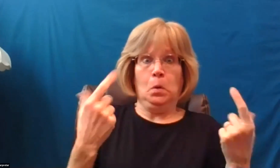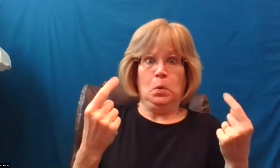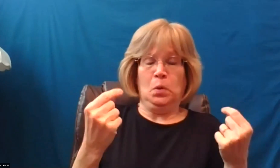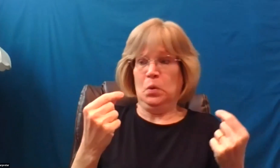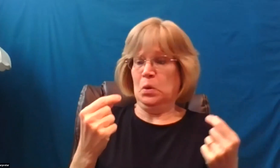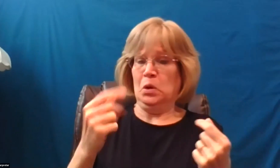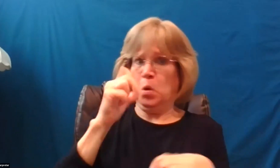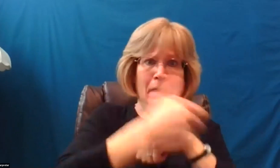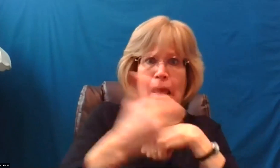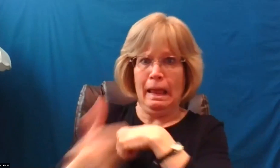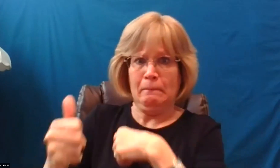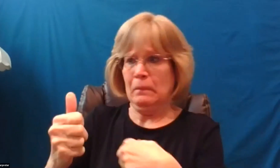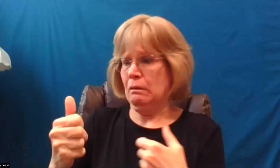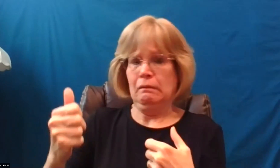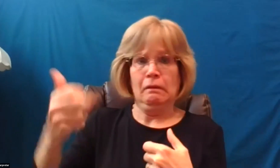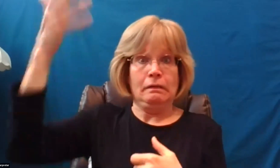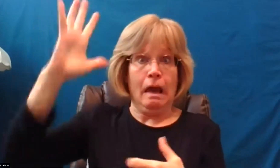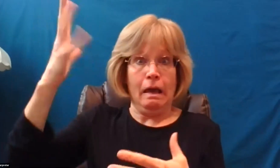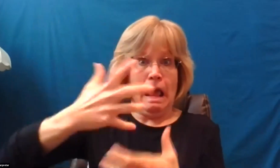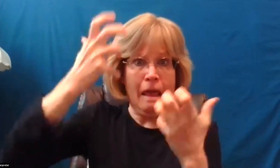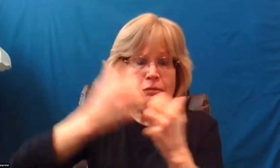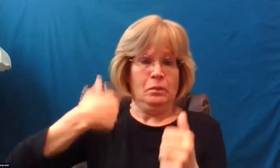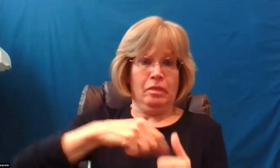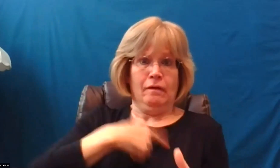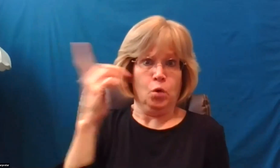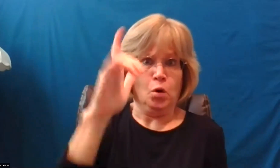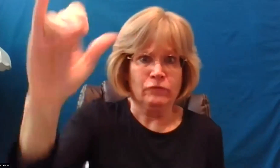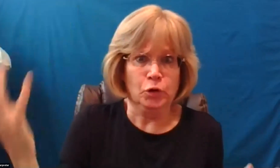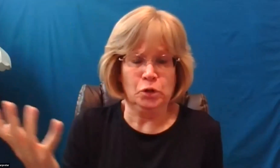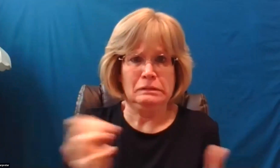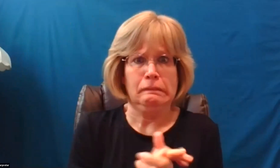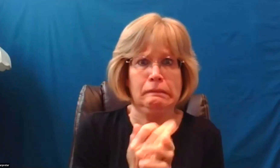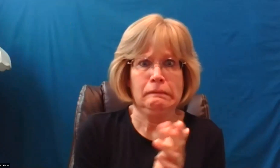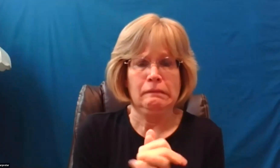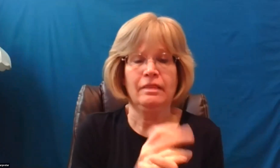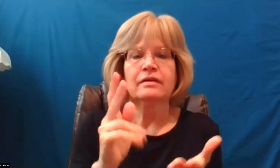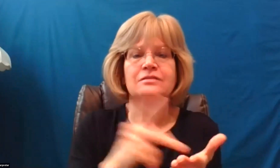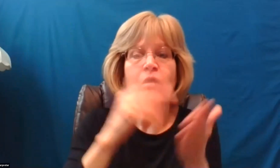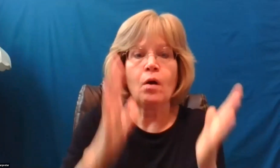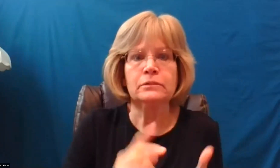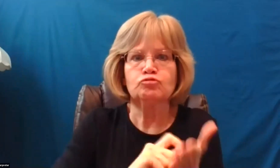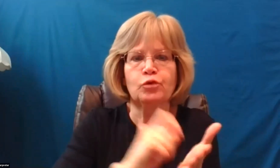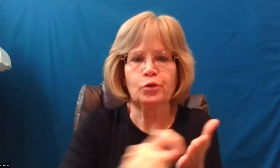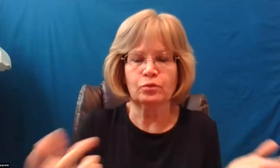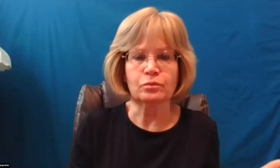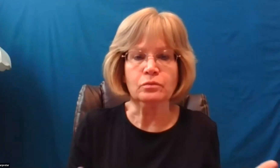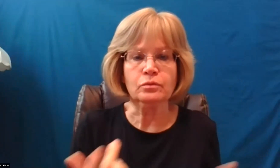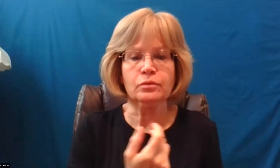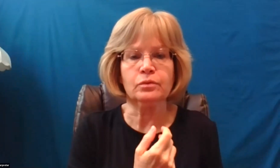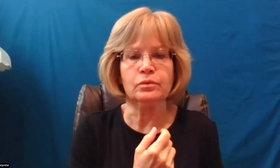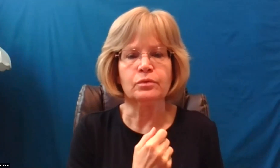this mess? Will God be angry with us forever? The hand-wringing psalmist panics.